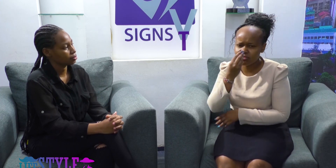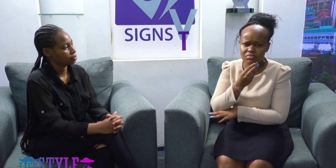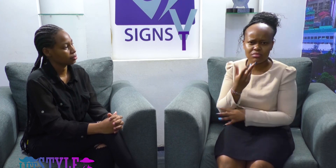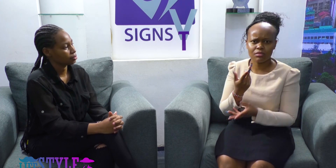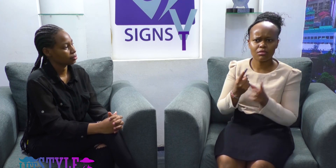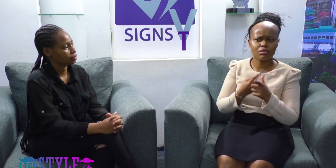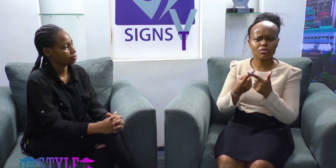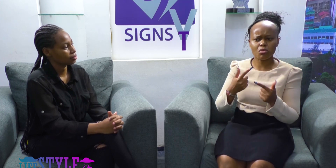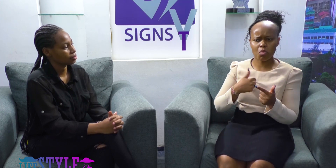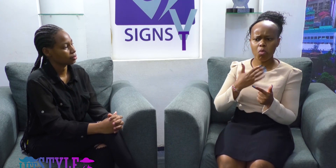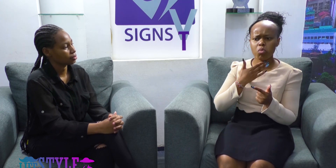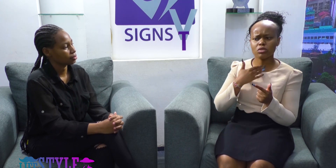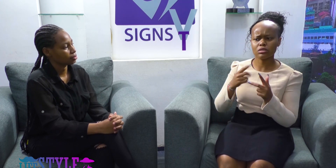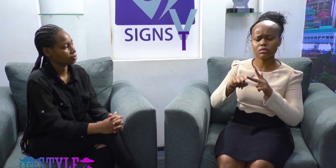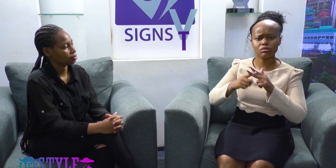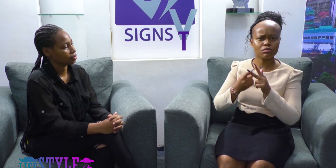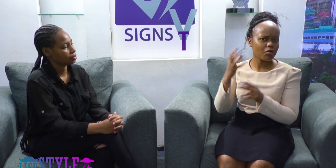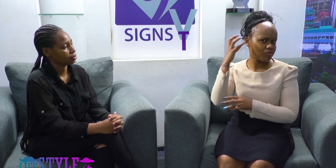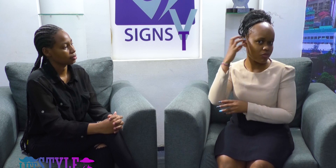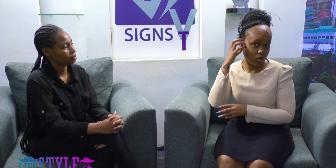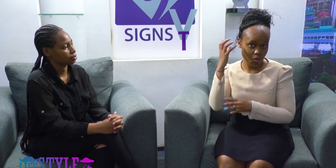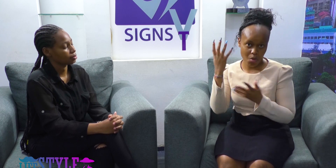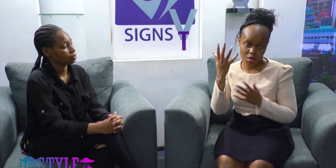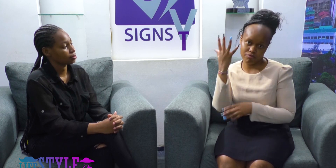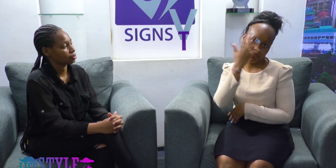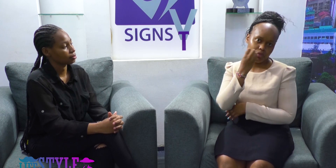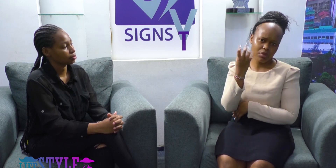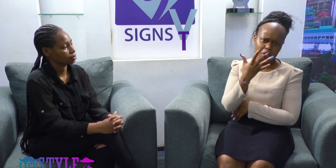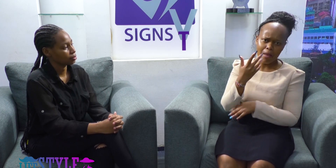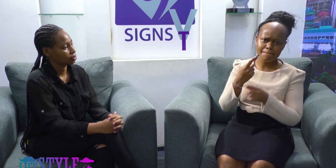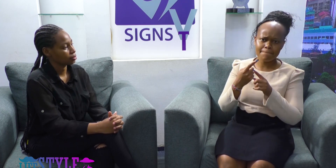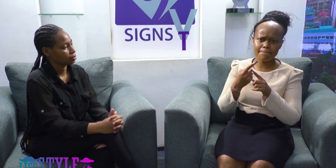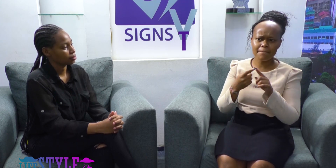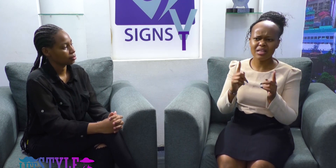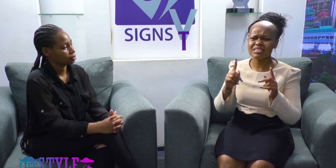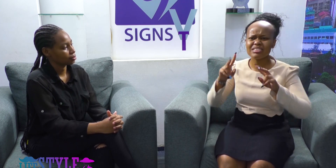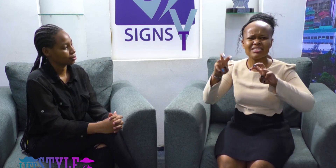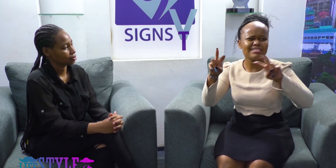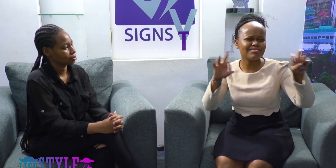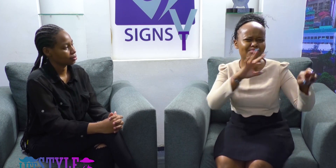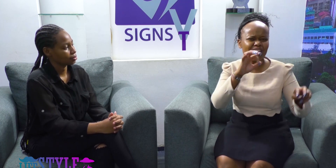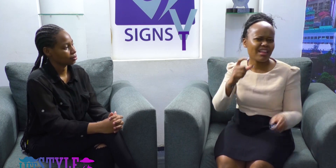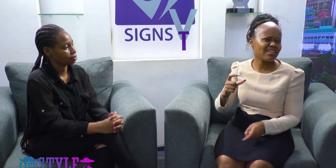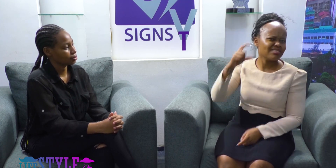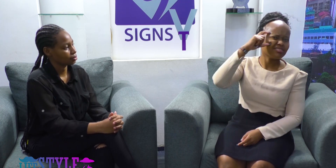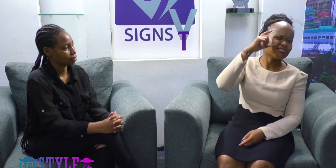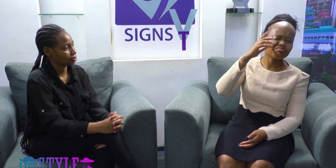I started doing makeup because I wanted to join a beauty school. But I